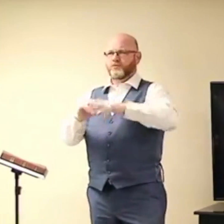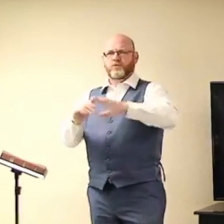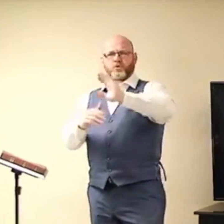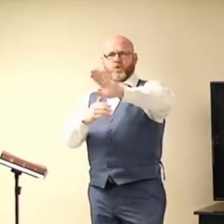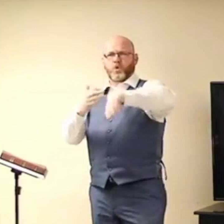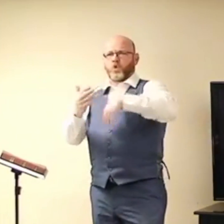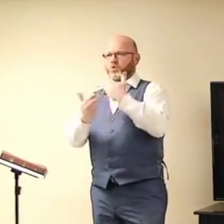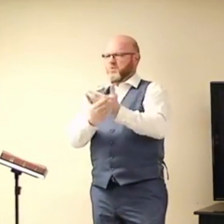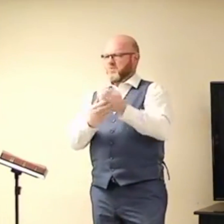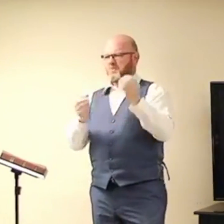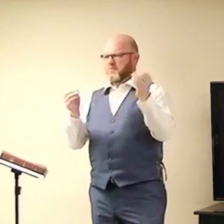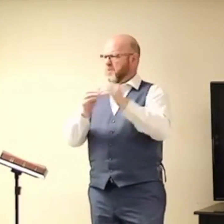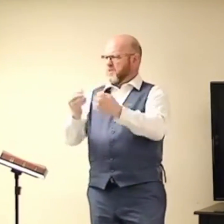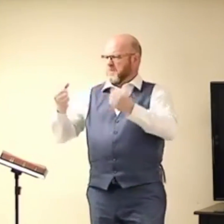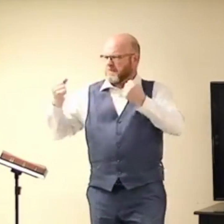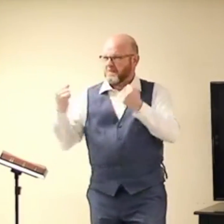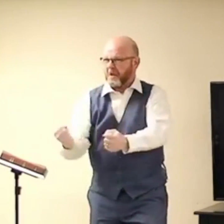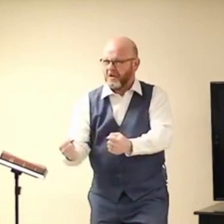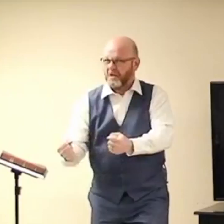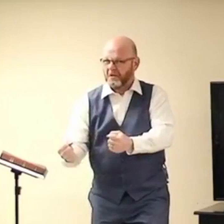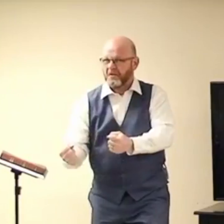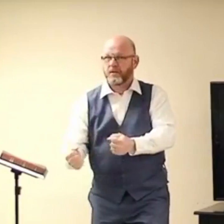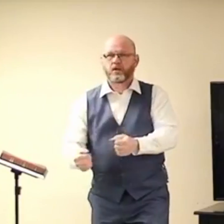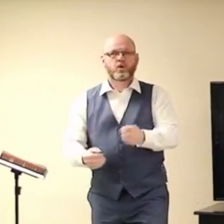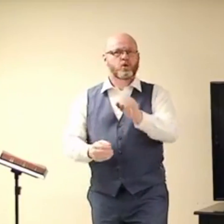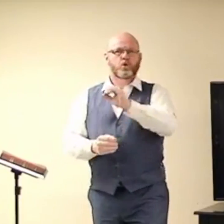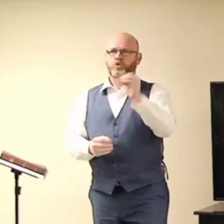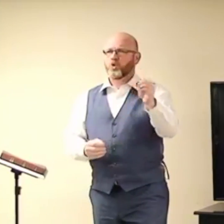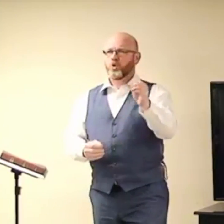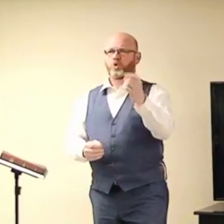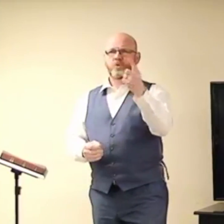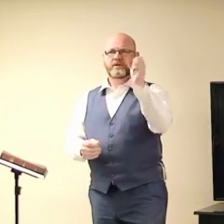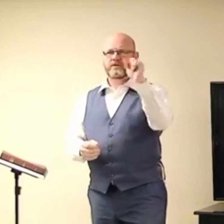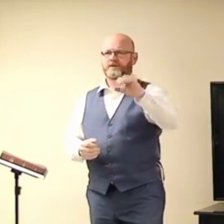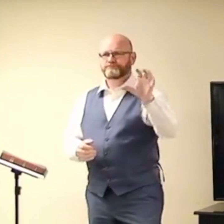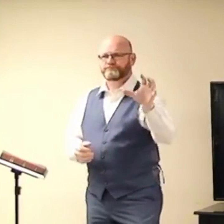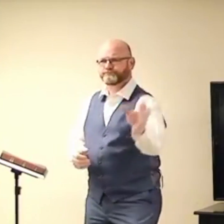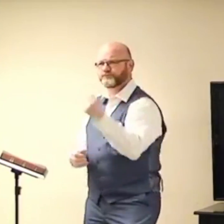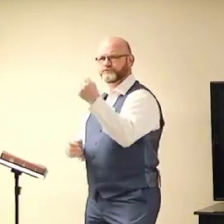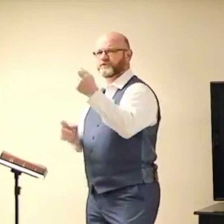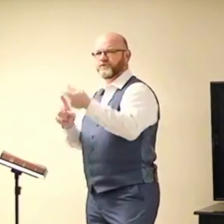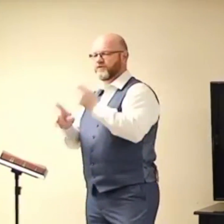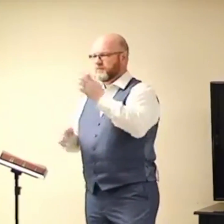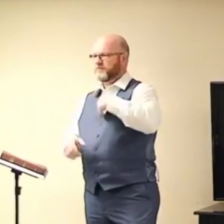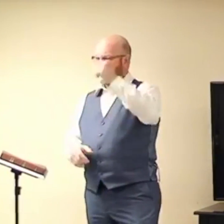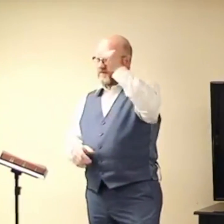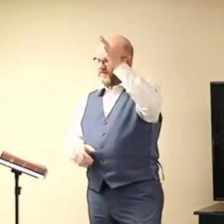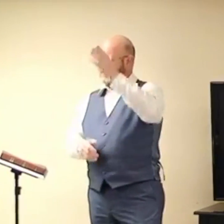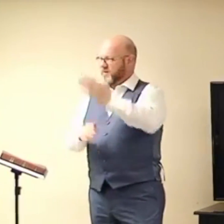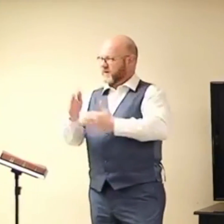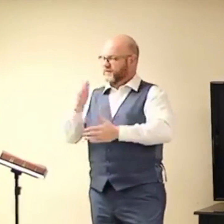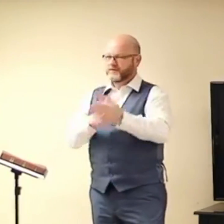greater than all others. More powerful. No one can snatch them out of my Father's